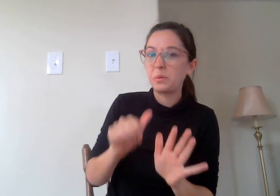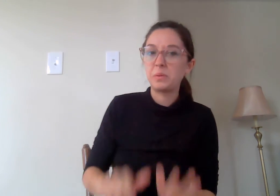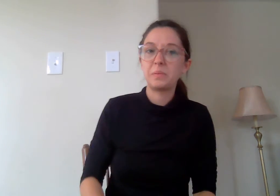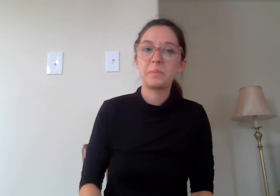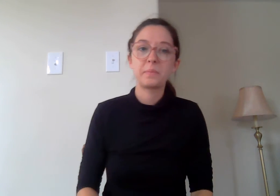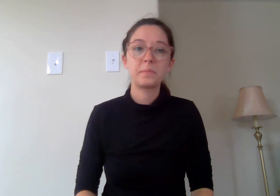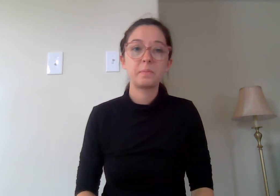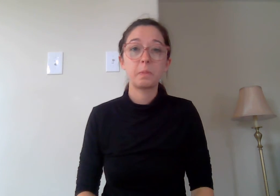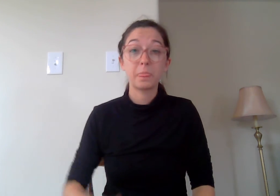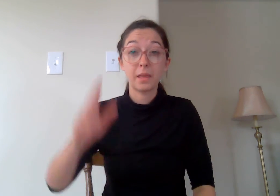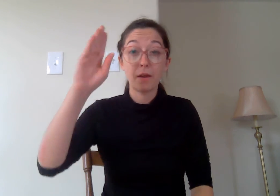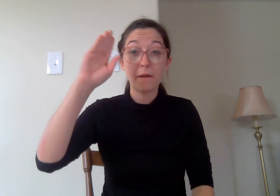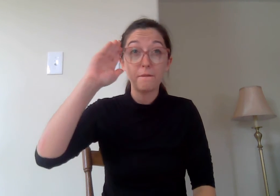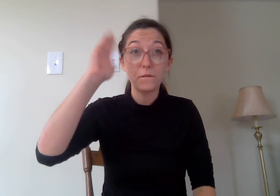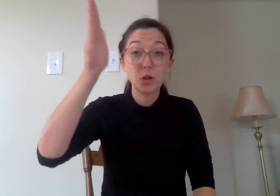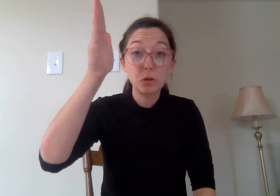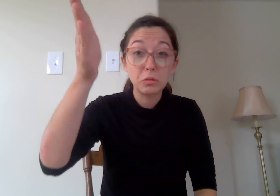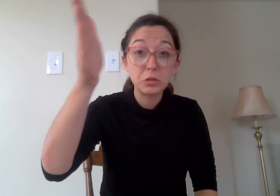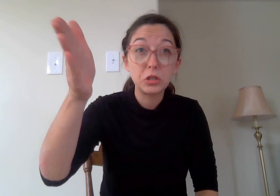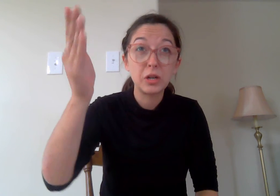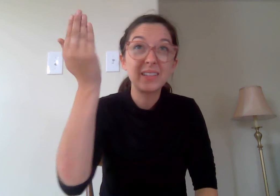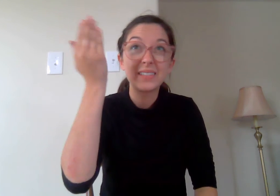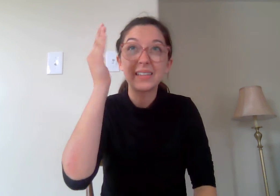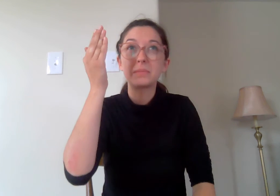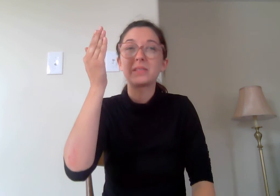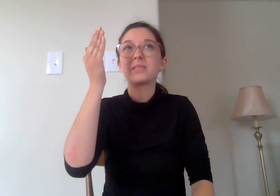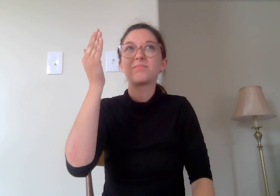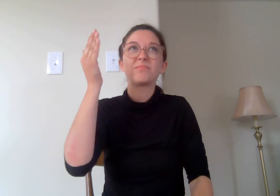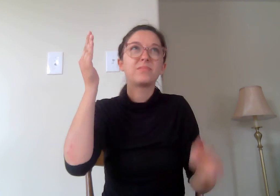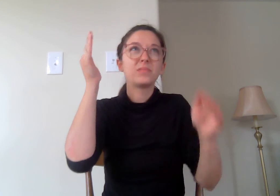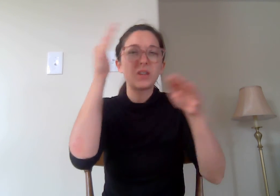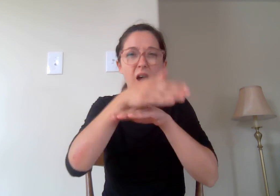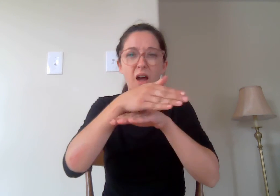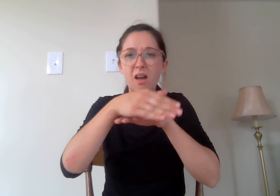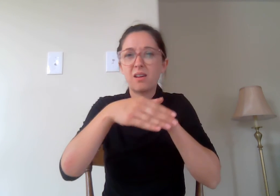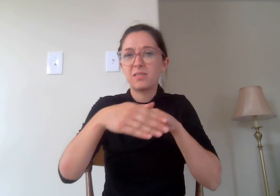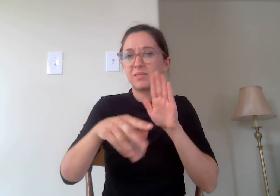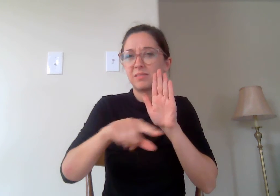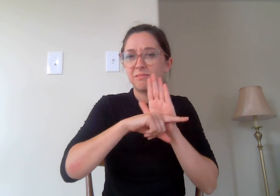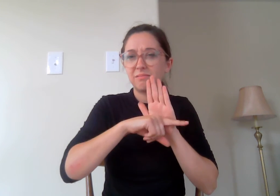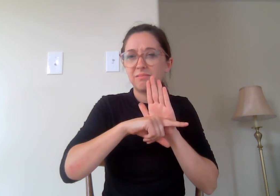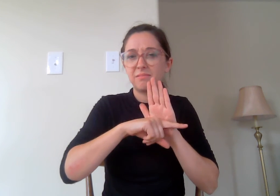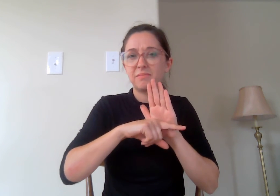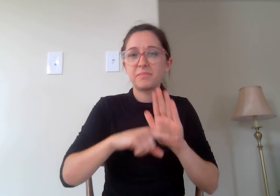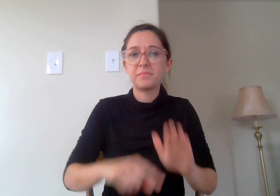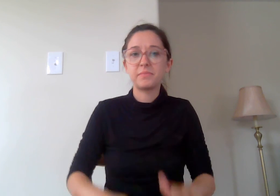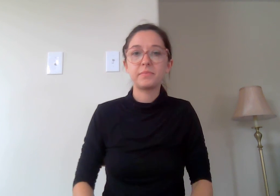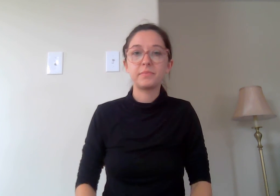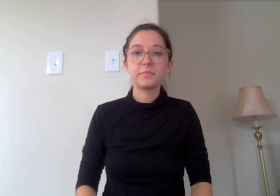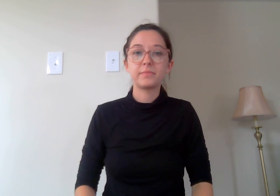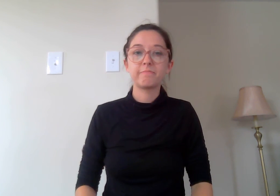going to happen to the core beliefs? The core beliefs may change to, if someone doesn't love me, I am completely